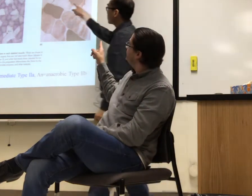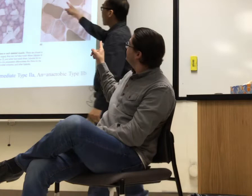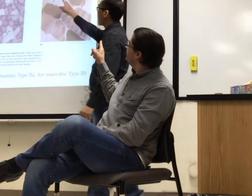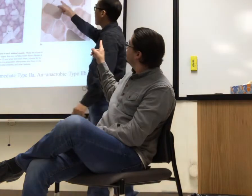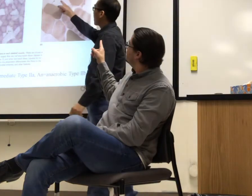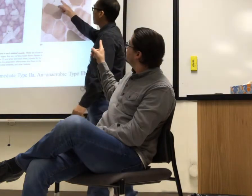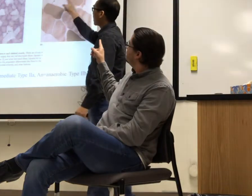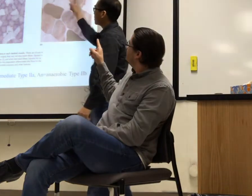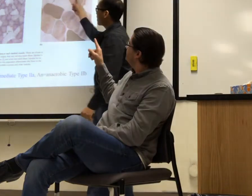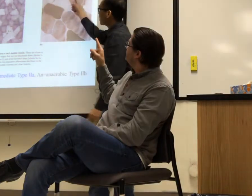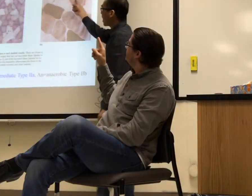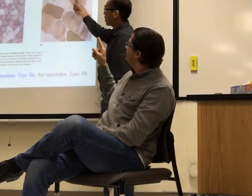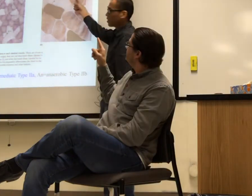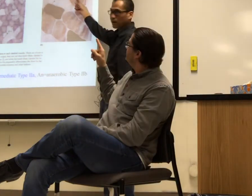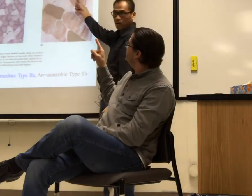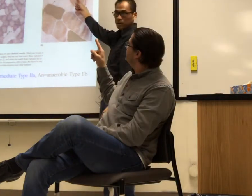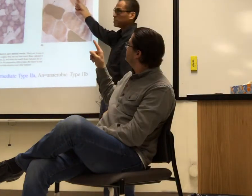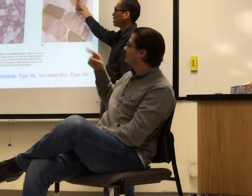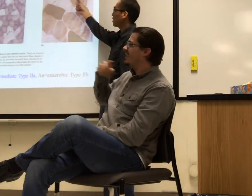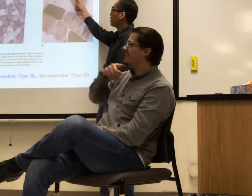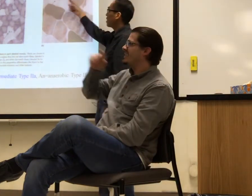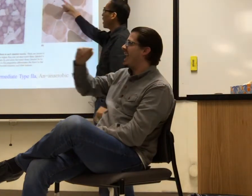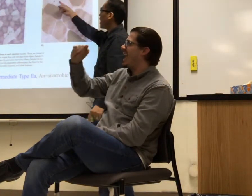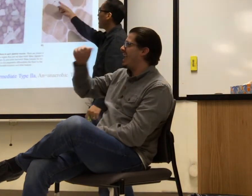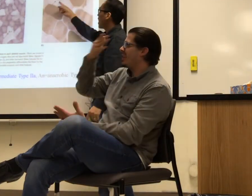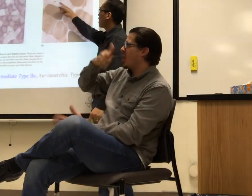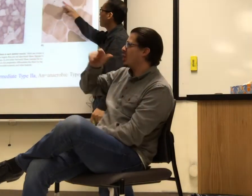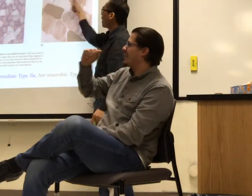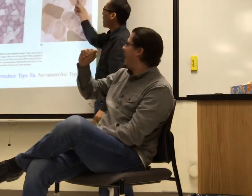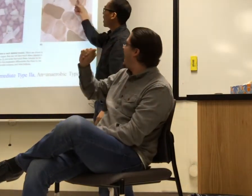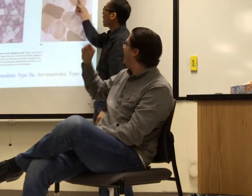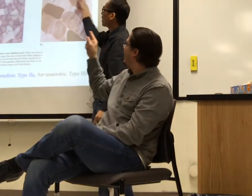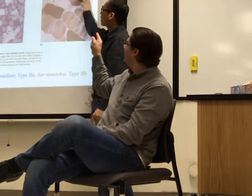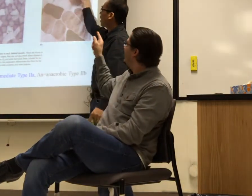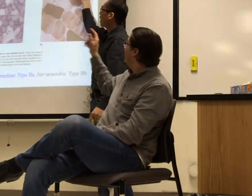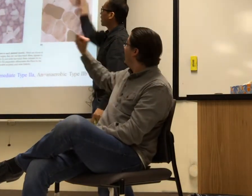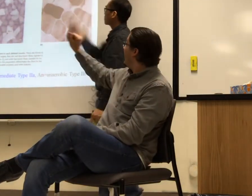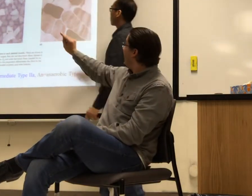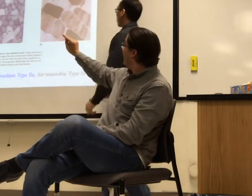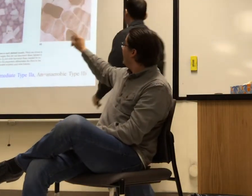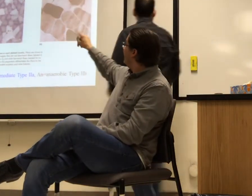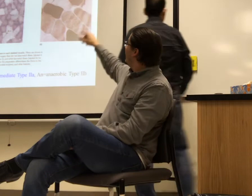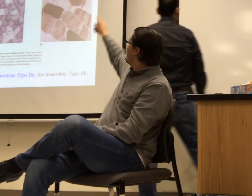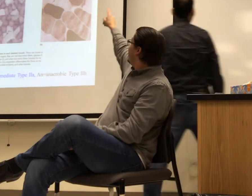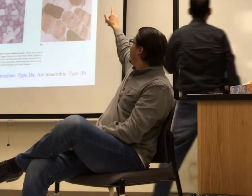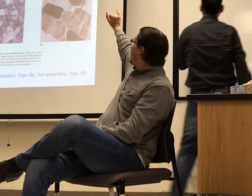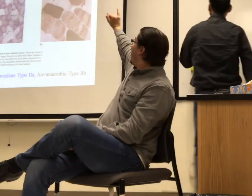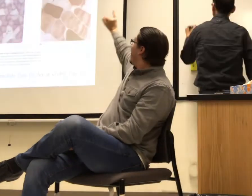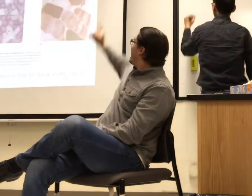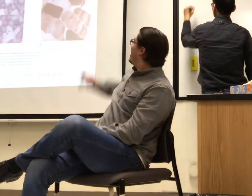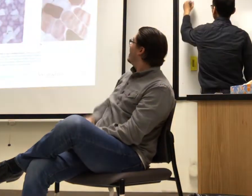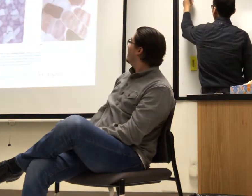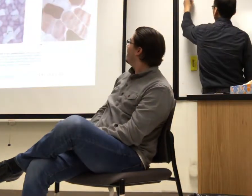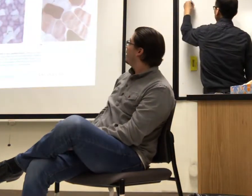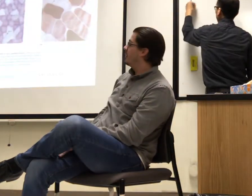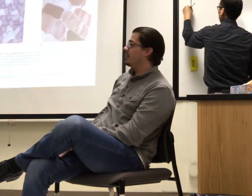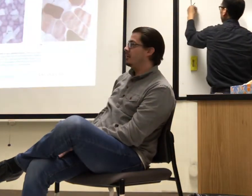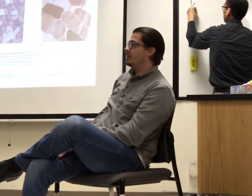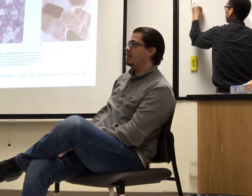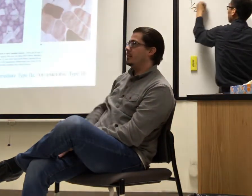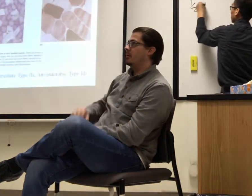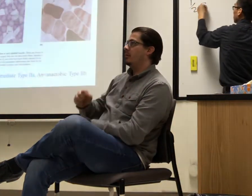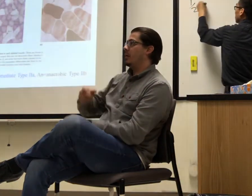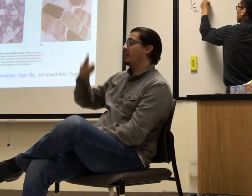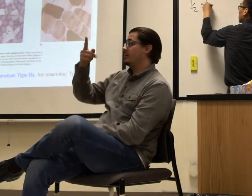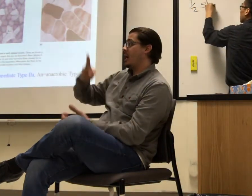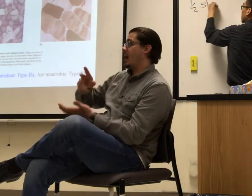this is AN, that says A, you can hardly see it, AN, A, and I, so let me write that down. Let's make this half sheet